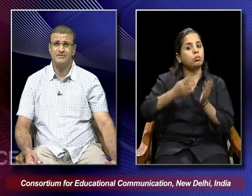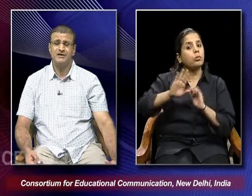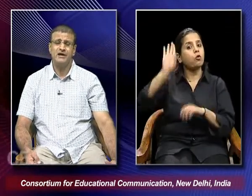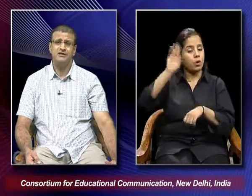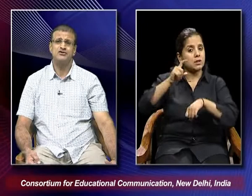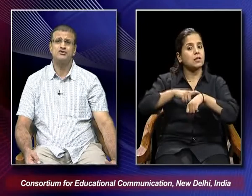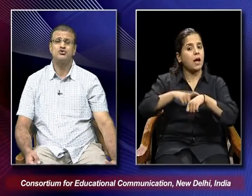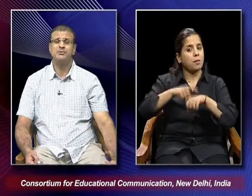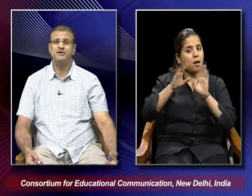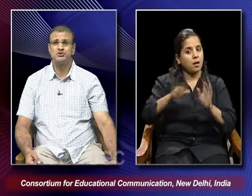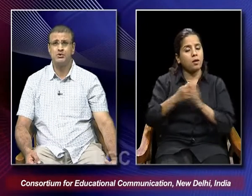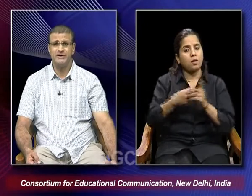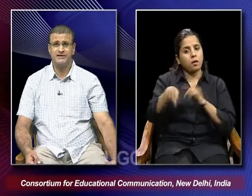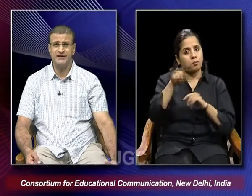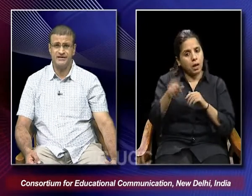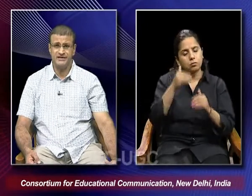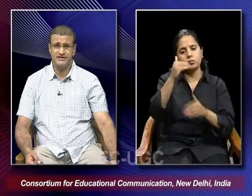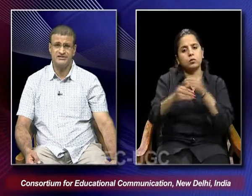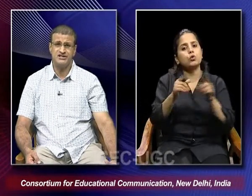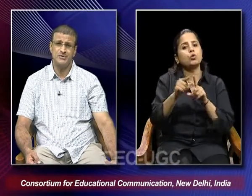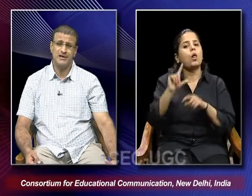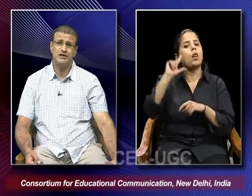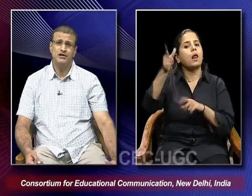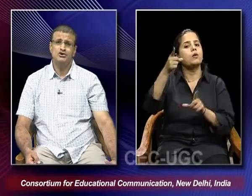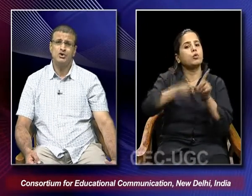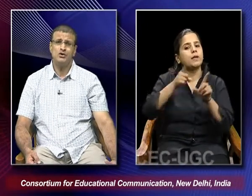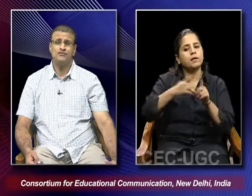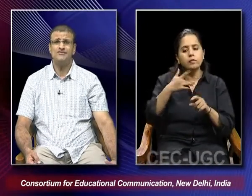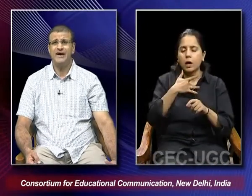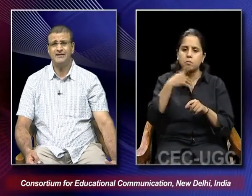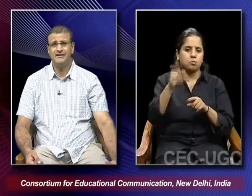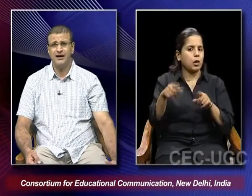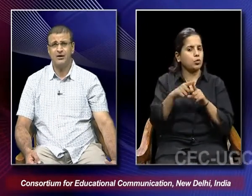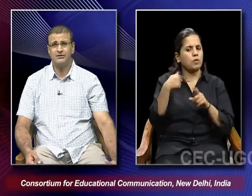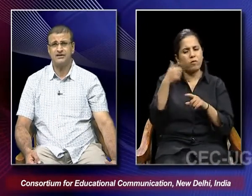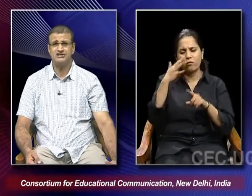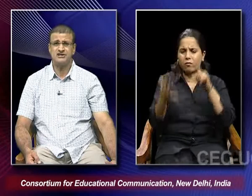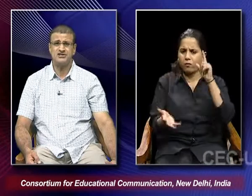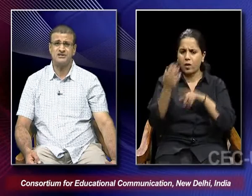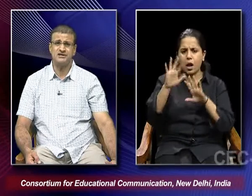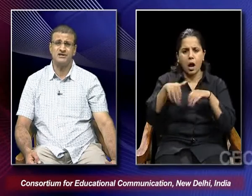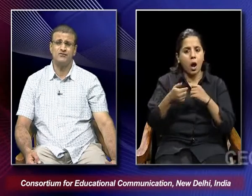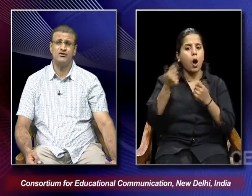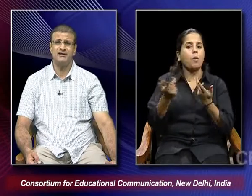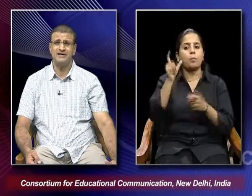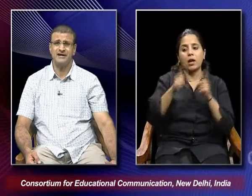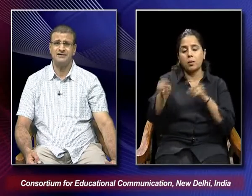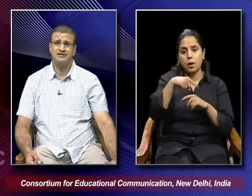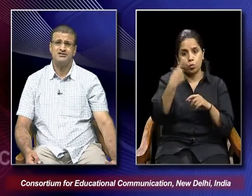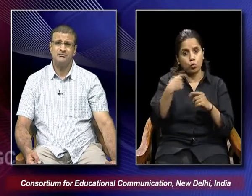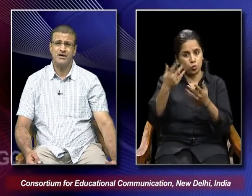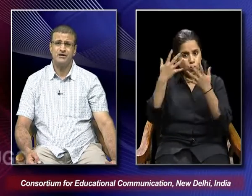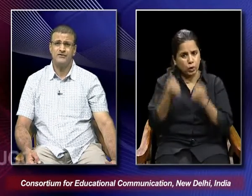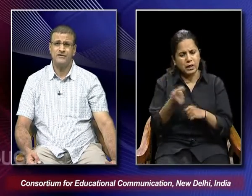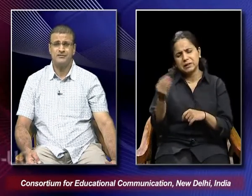time, and which was to be pursued in the later years as well. So we find that how the nationalists, they wanted that